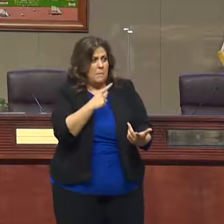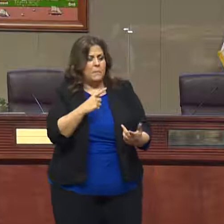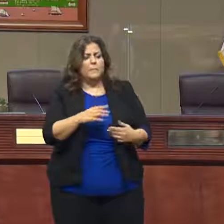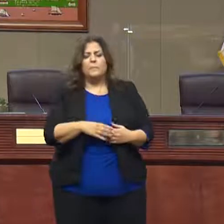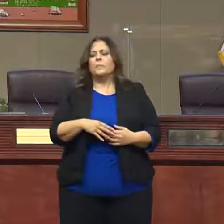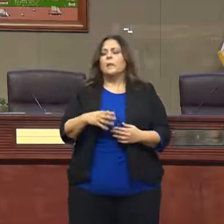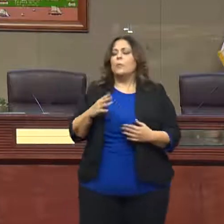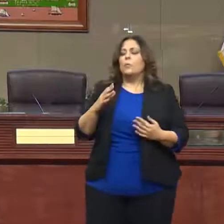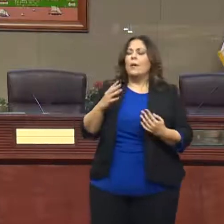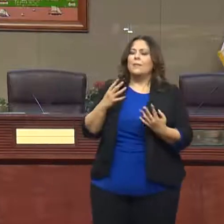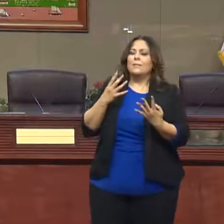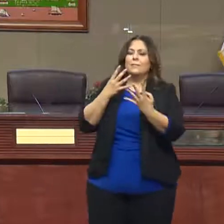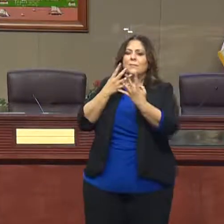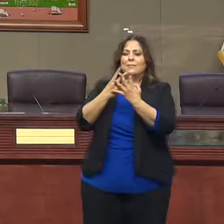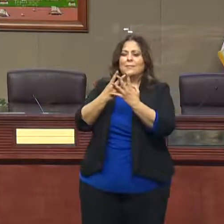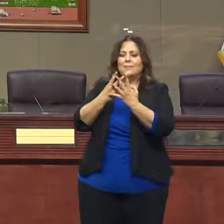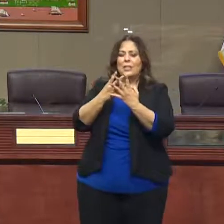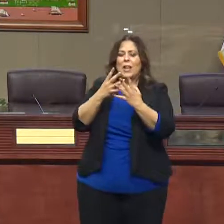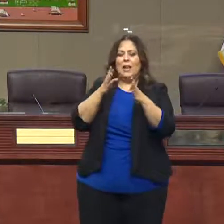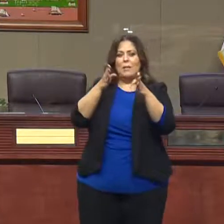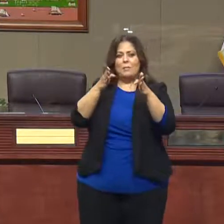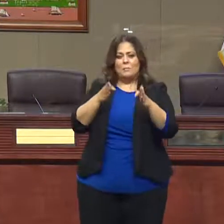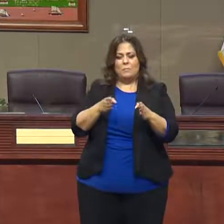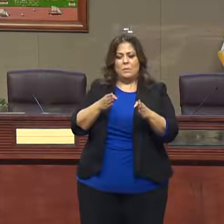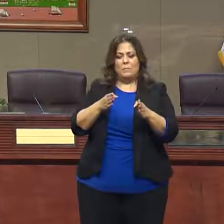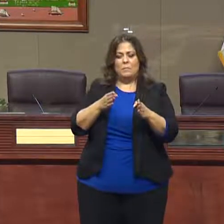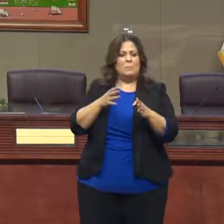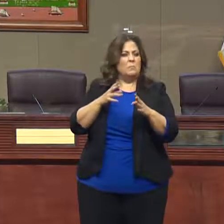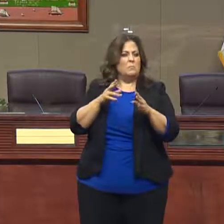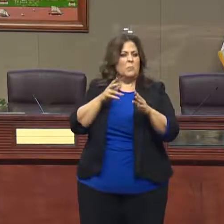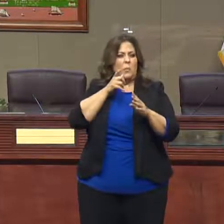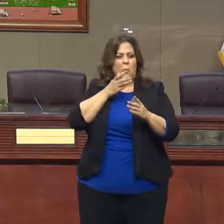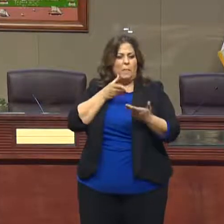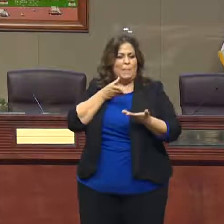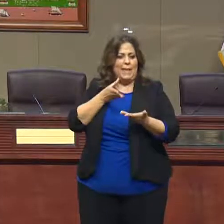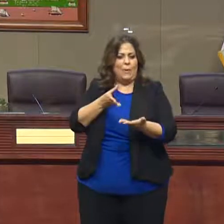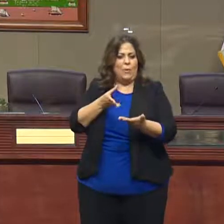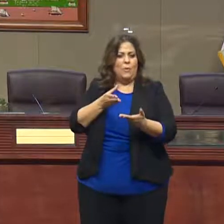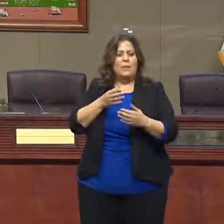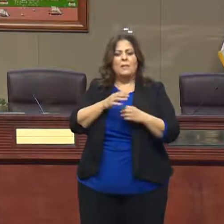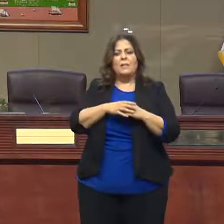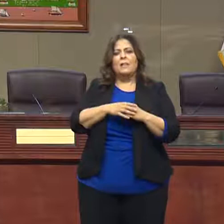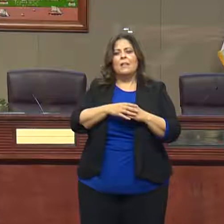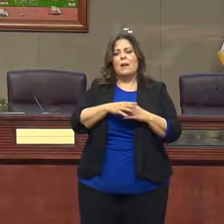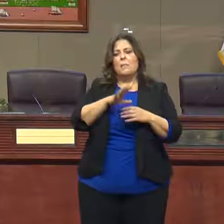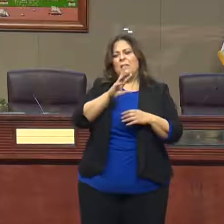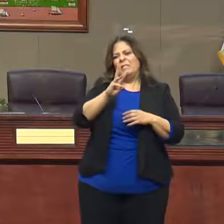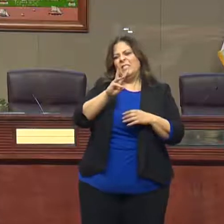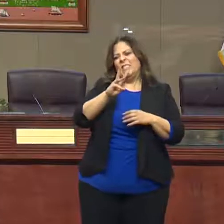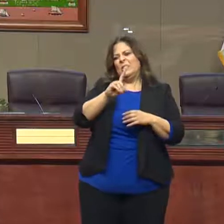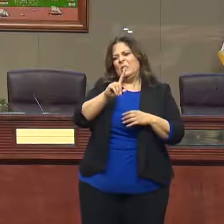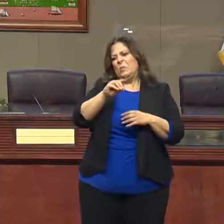probably 61, 62% of our jail population is between the ages of